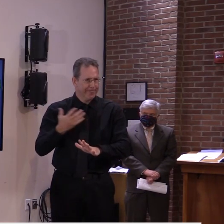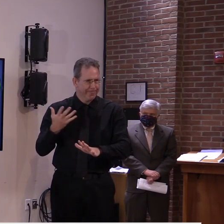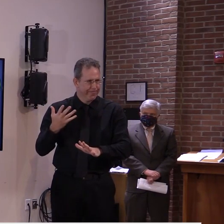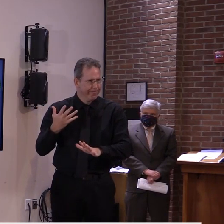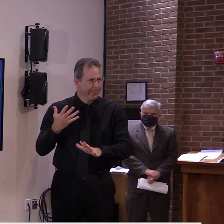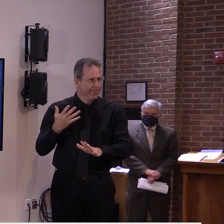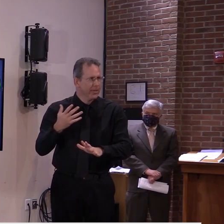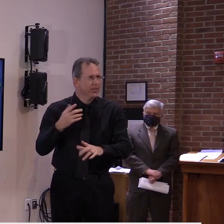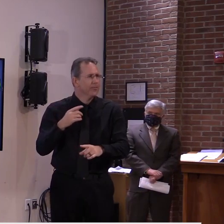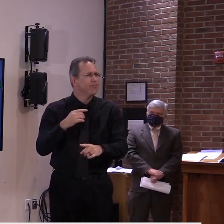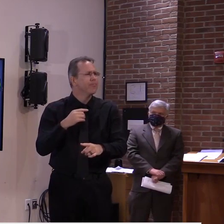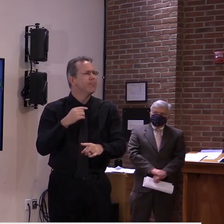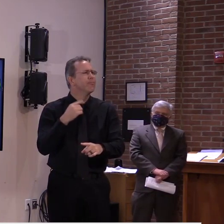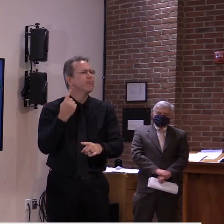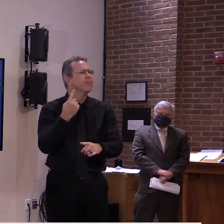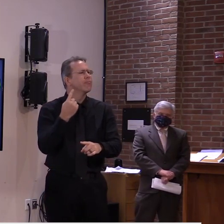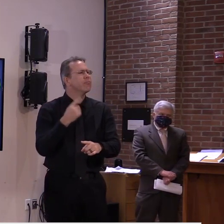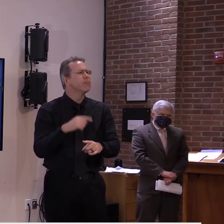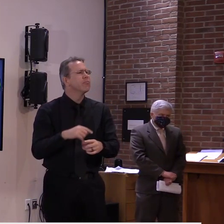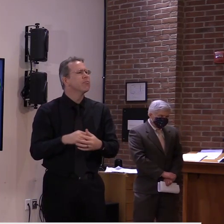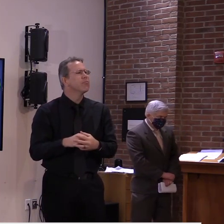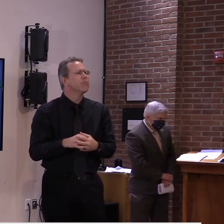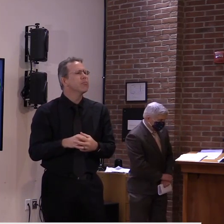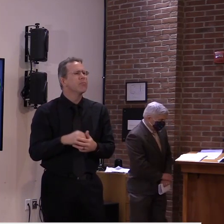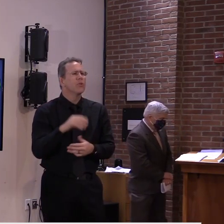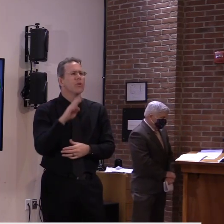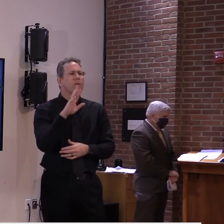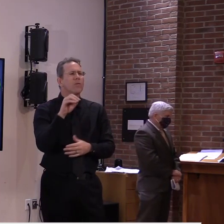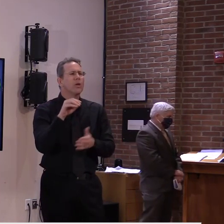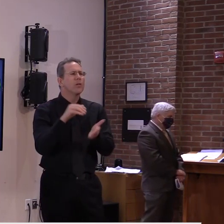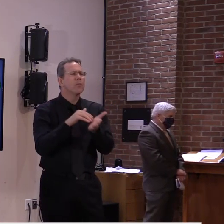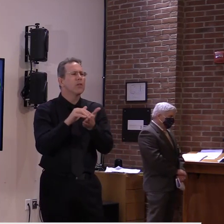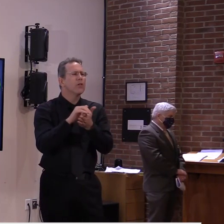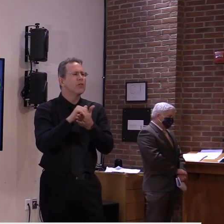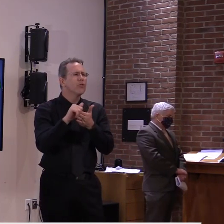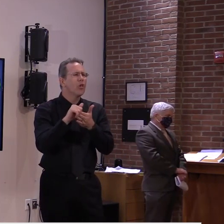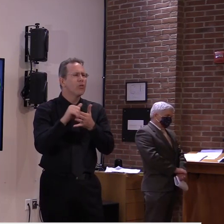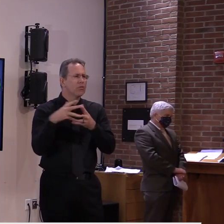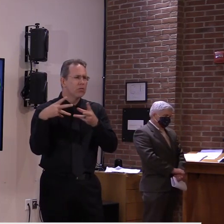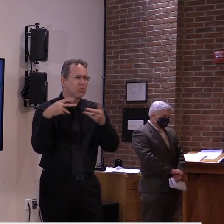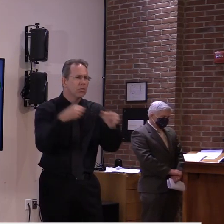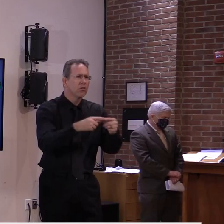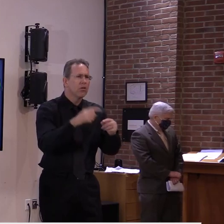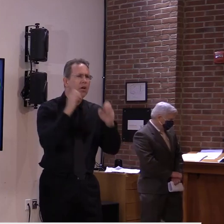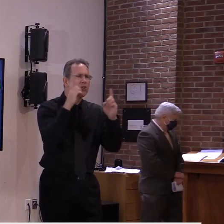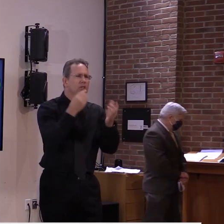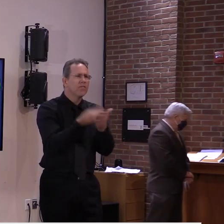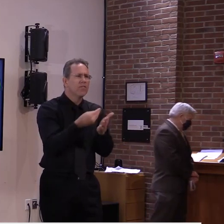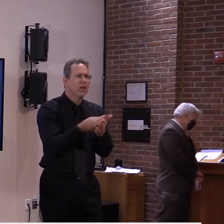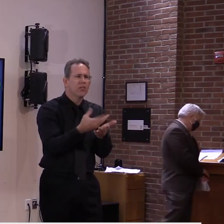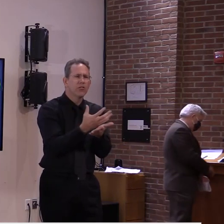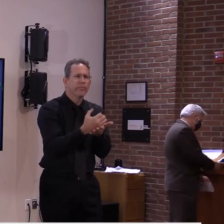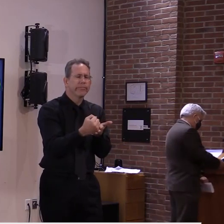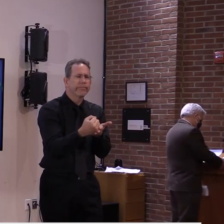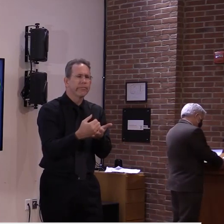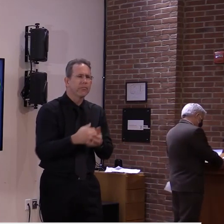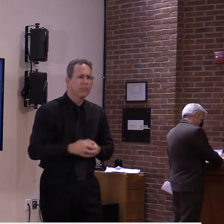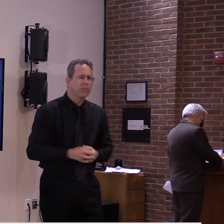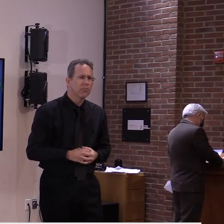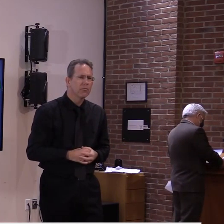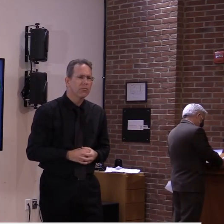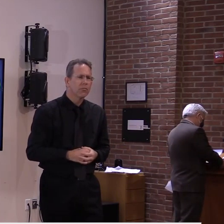the education fund. Is it time to, I mean, it's you know, there's a lot of consumer taxes going into it now that's increased